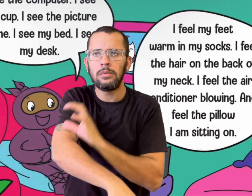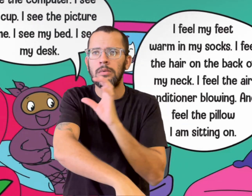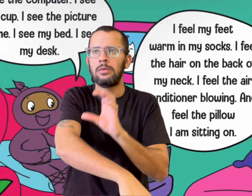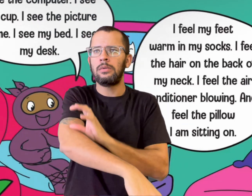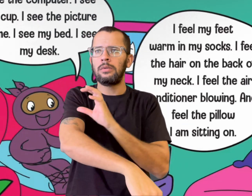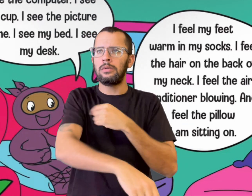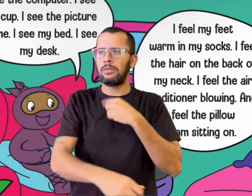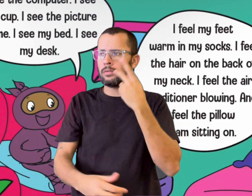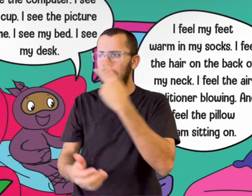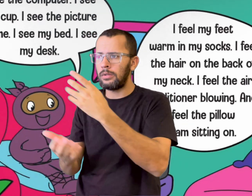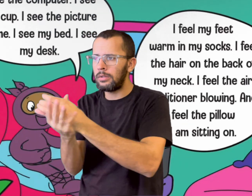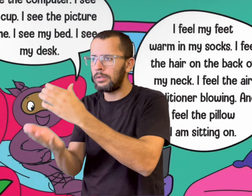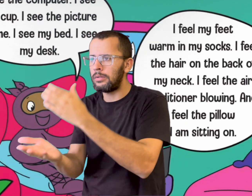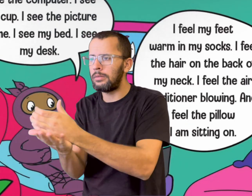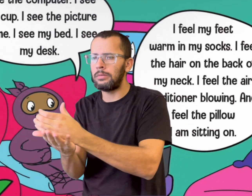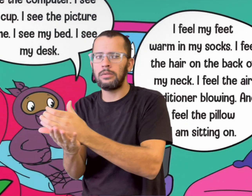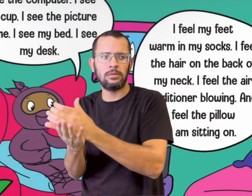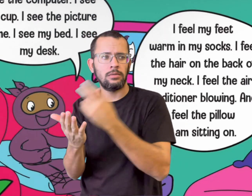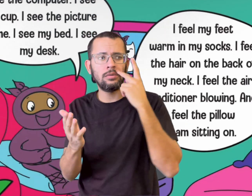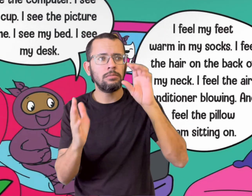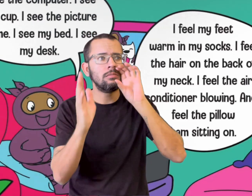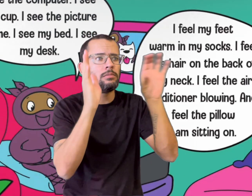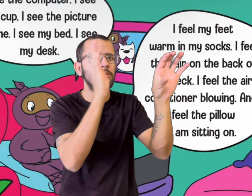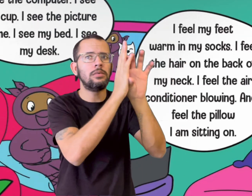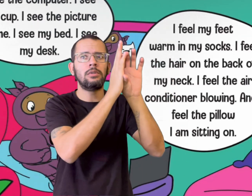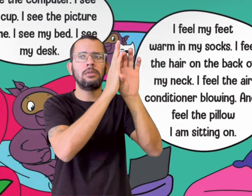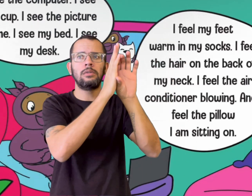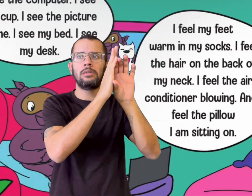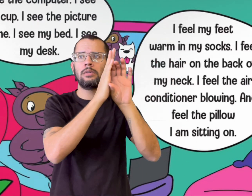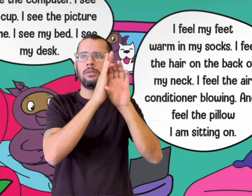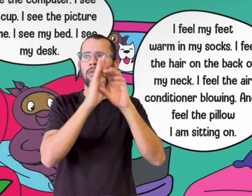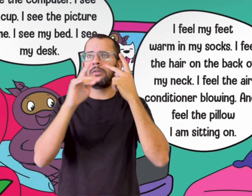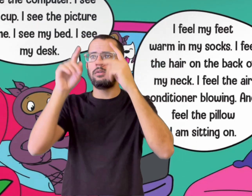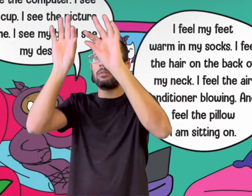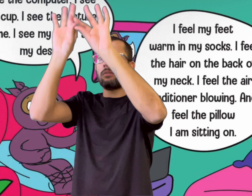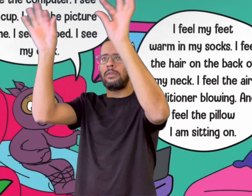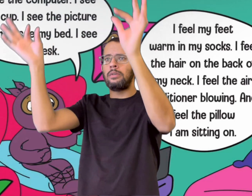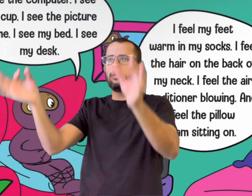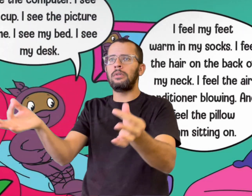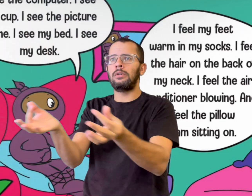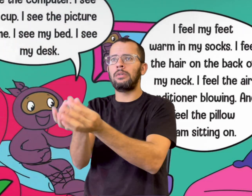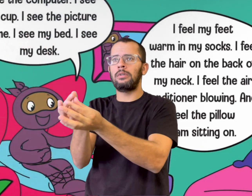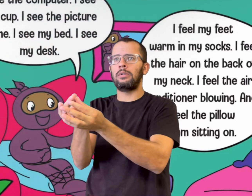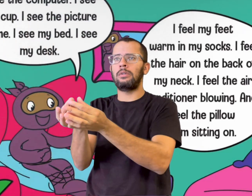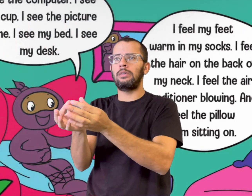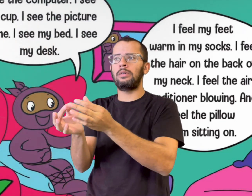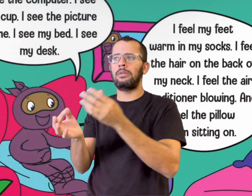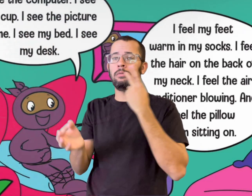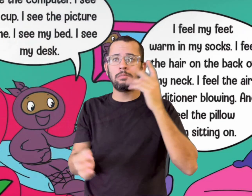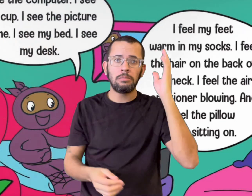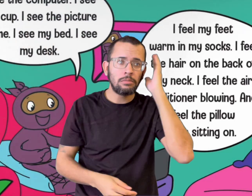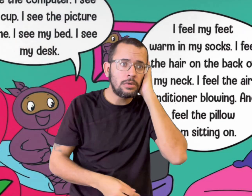picture frame. I see my bed. I see my desk.